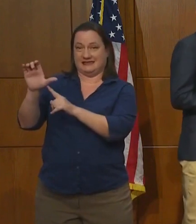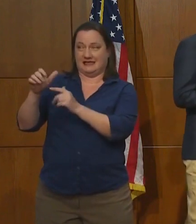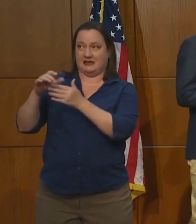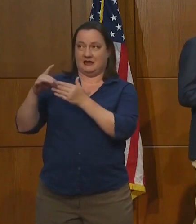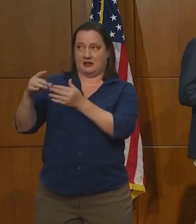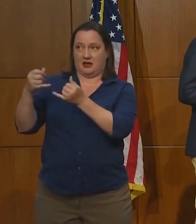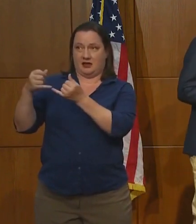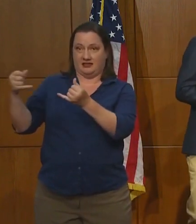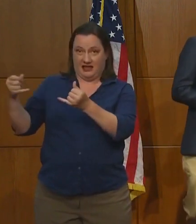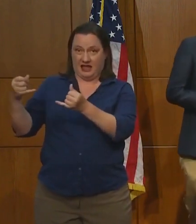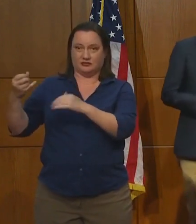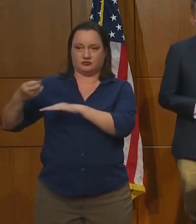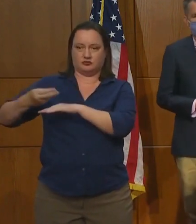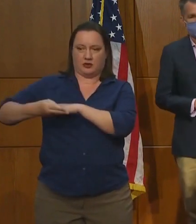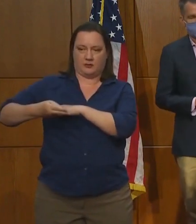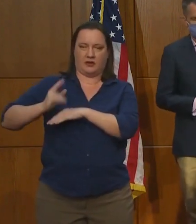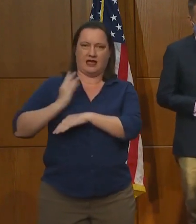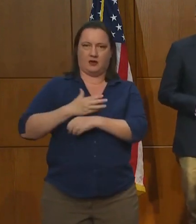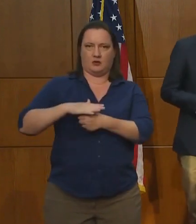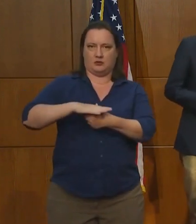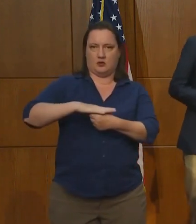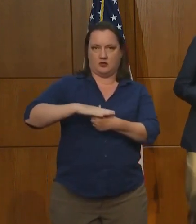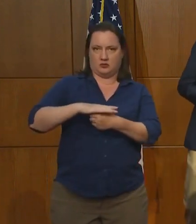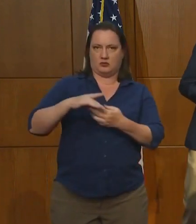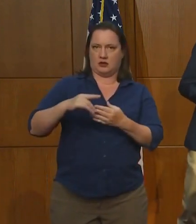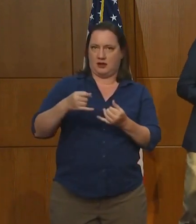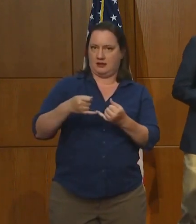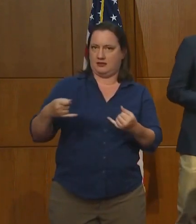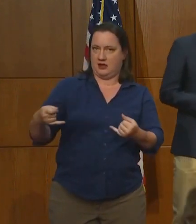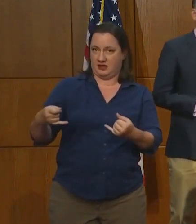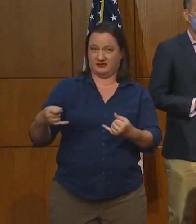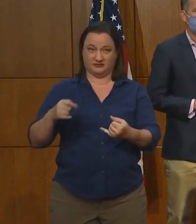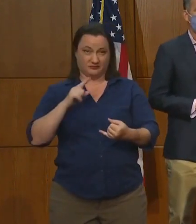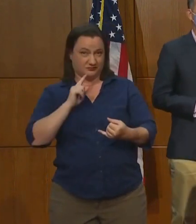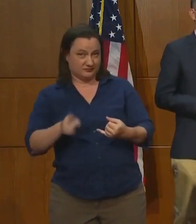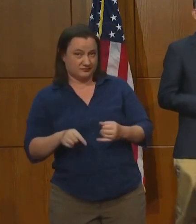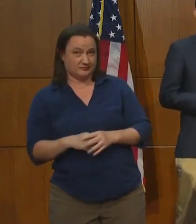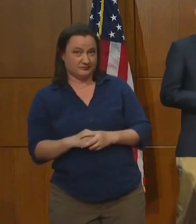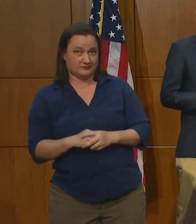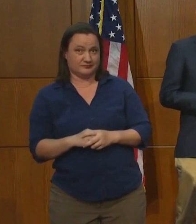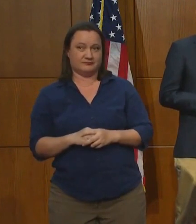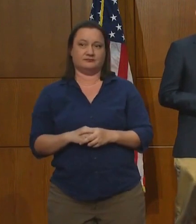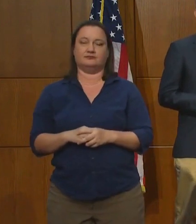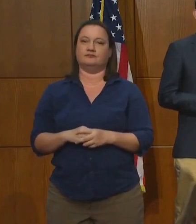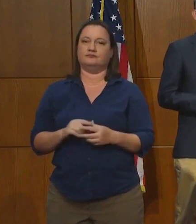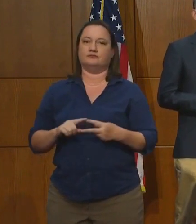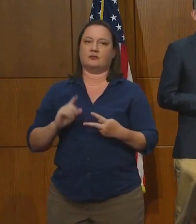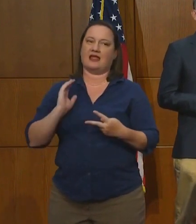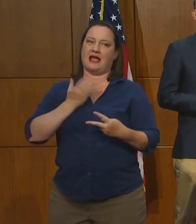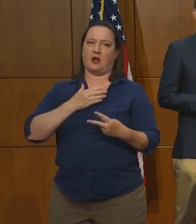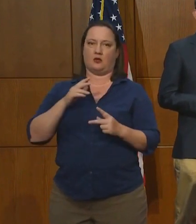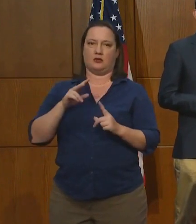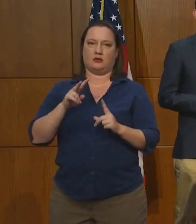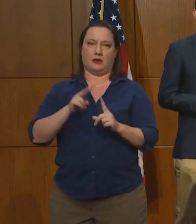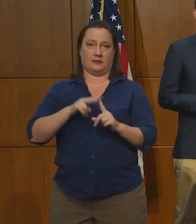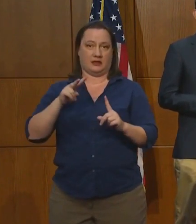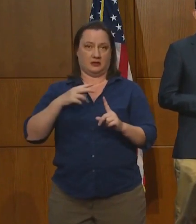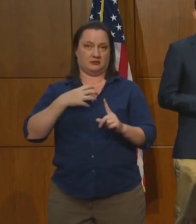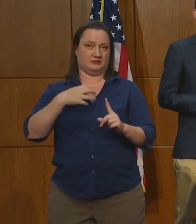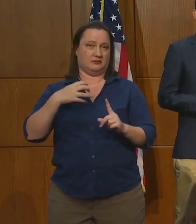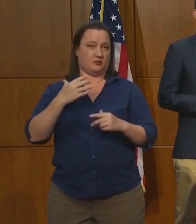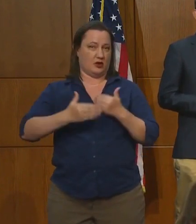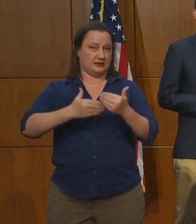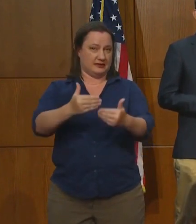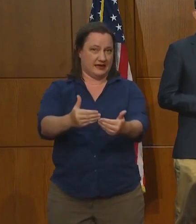not? Okay. So I can talk really about the appeals process. So we have about 80,000 people in the appeals process that have been